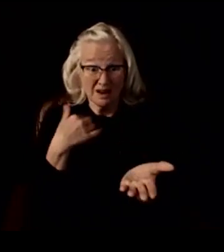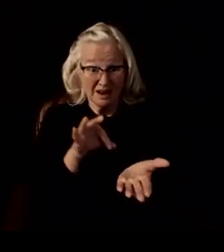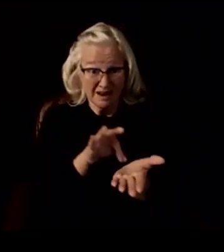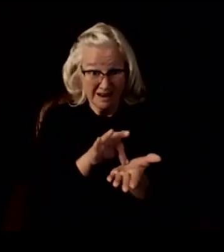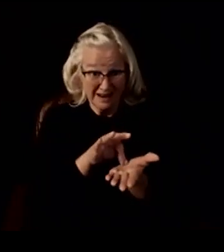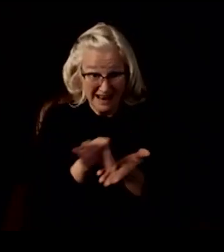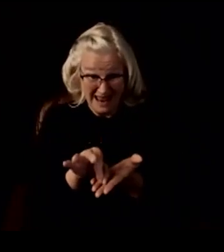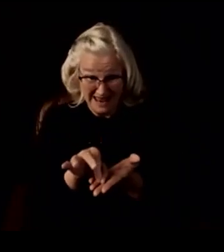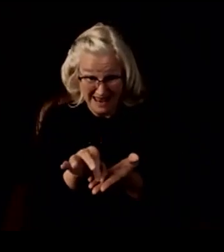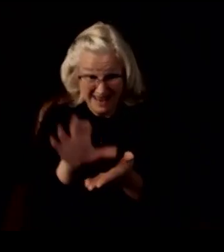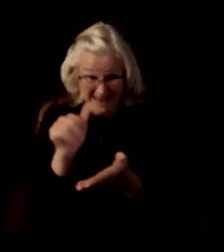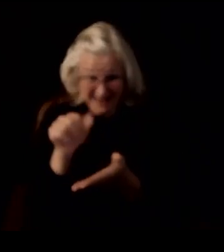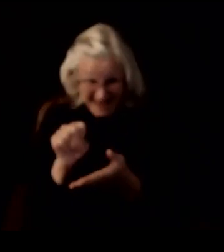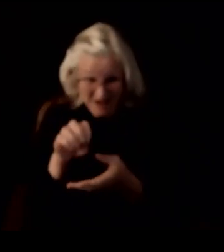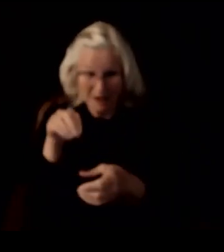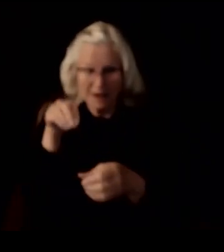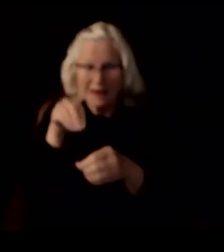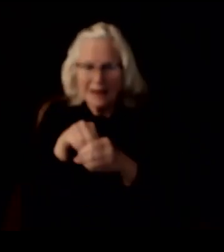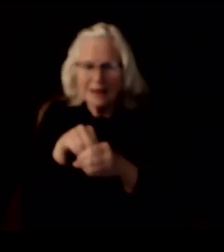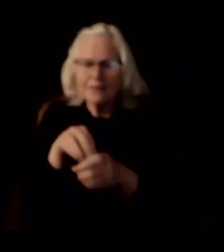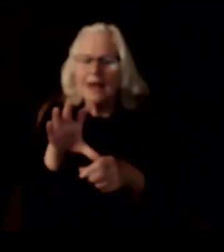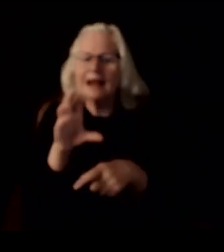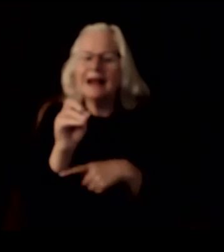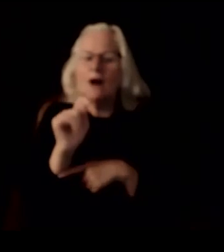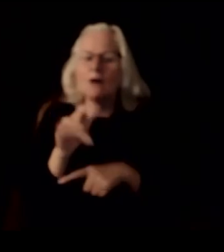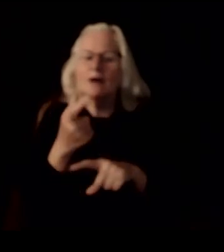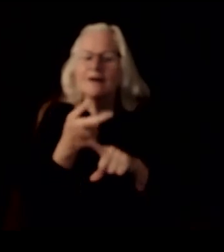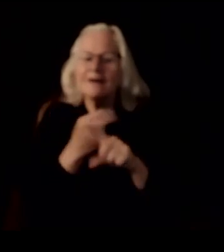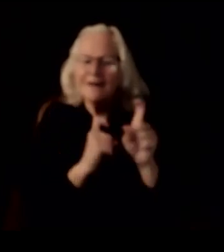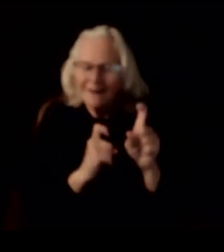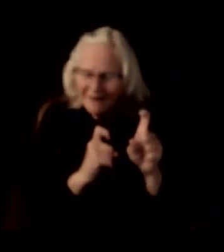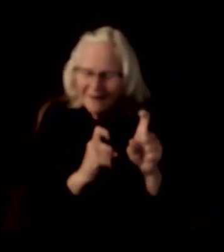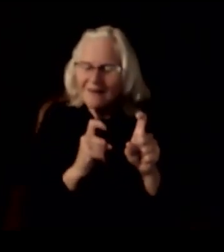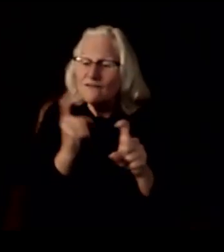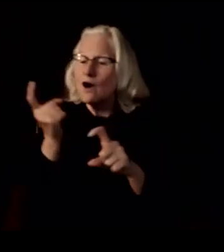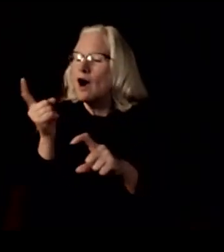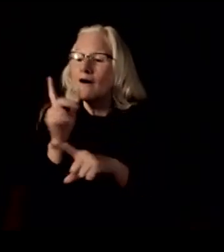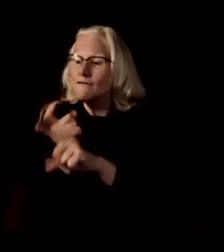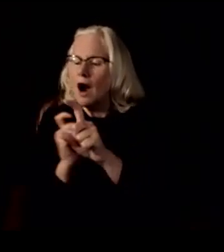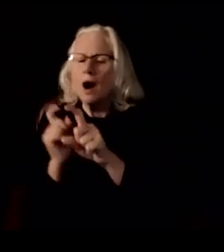there any recommendation on that, or a way that the health department handles that?